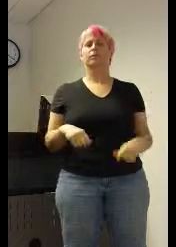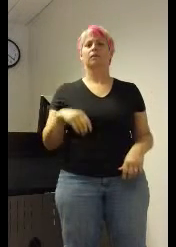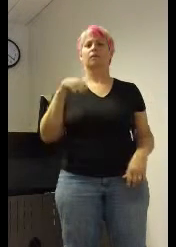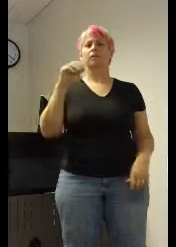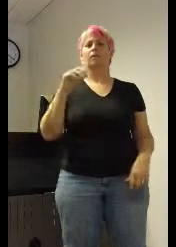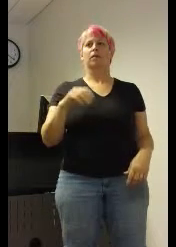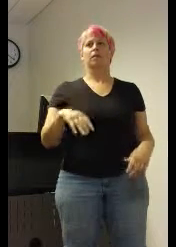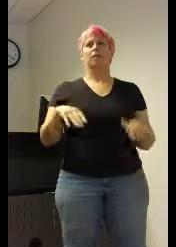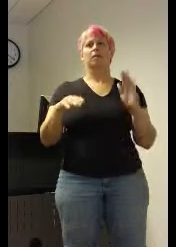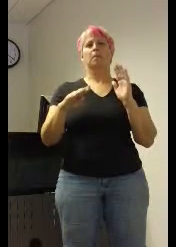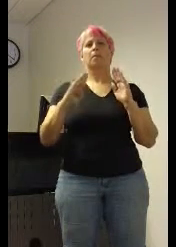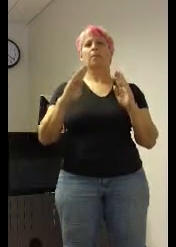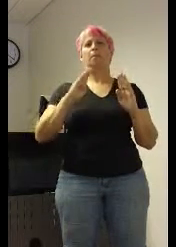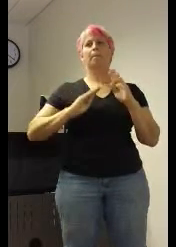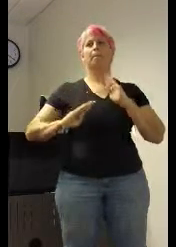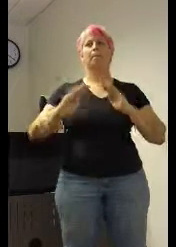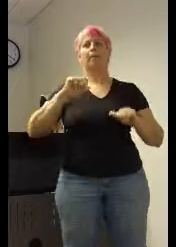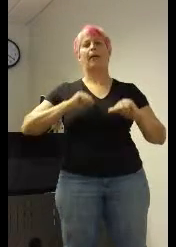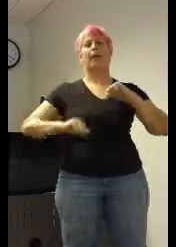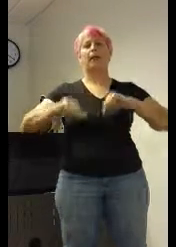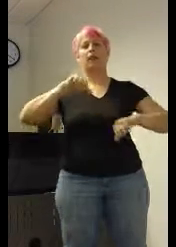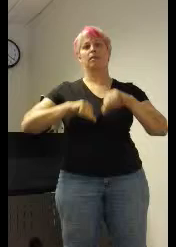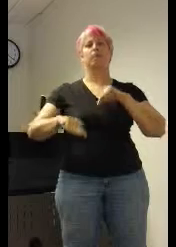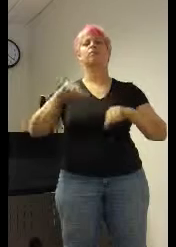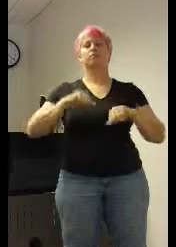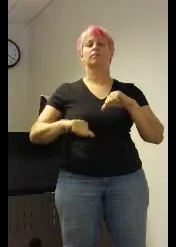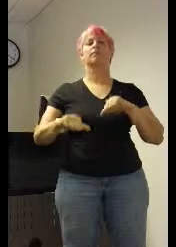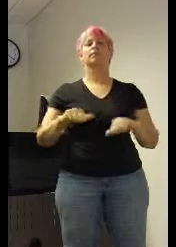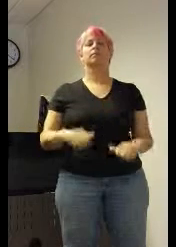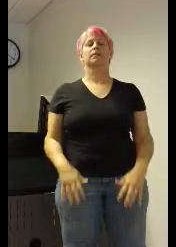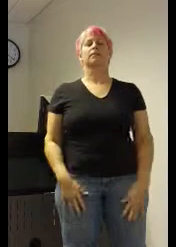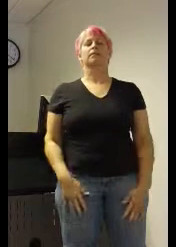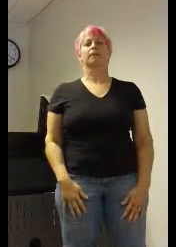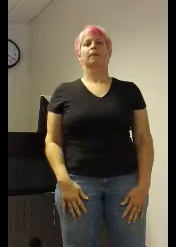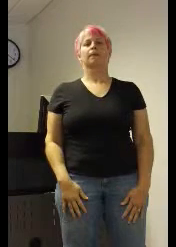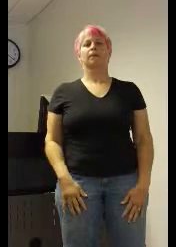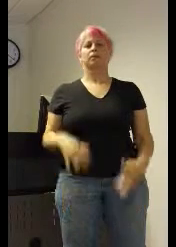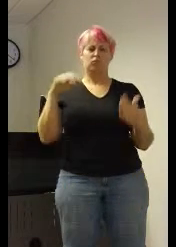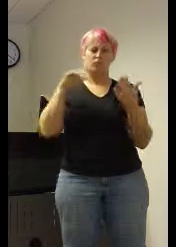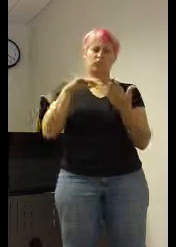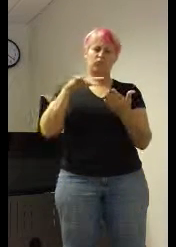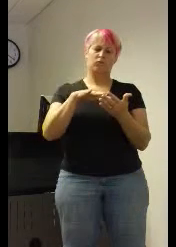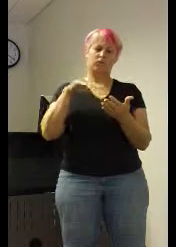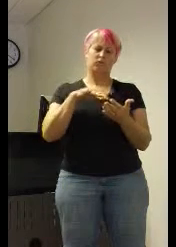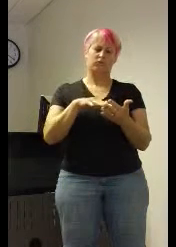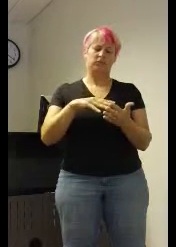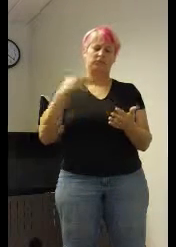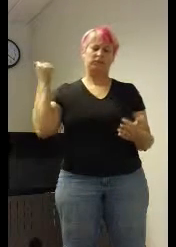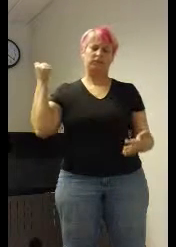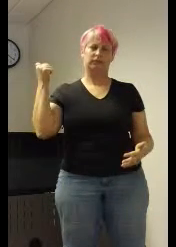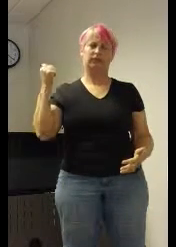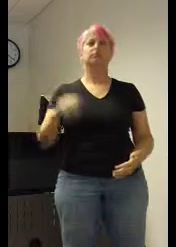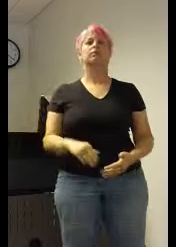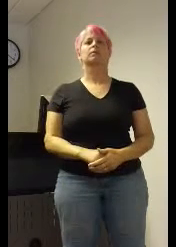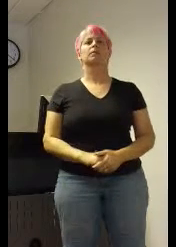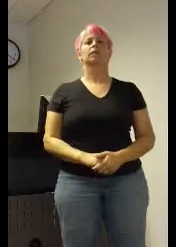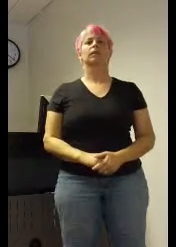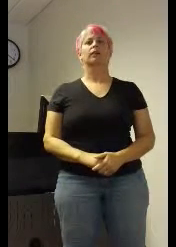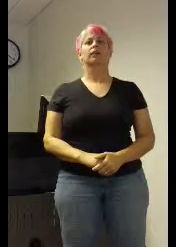about relationships, how to study better, also how to deal with people who might have